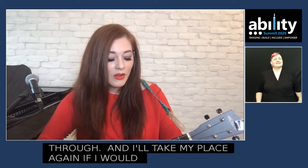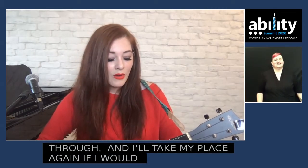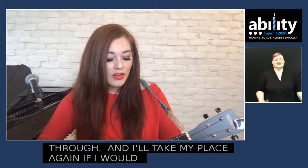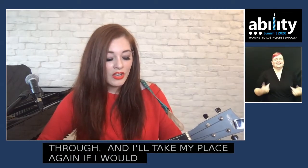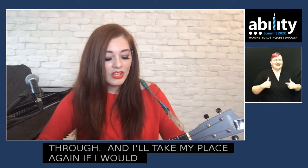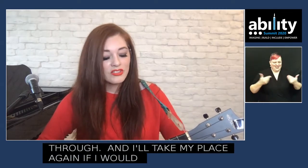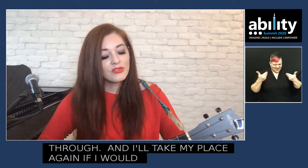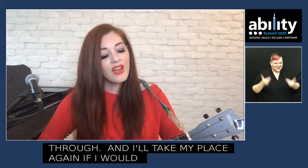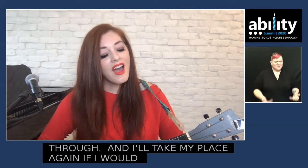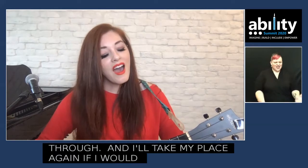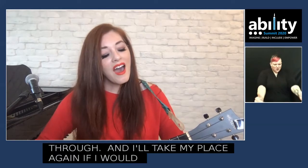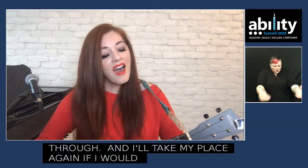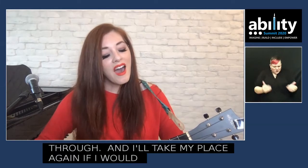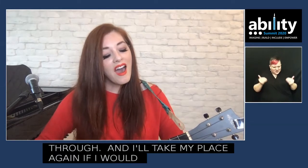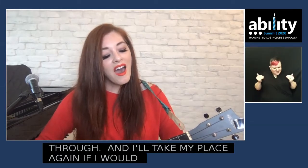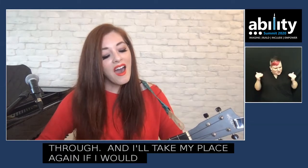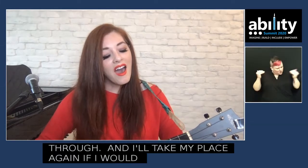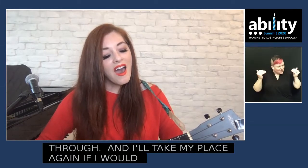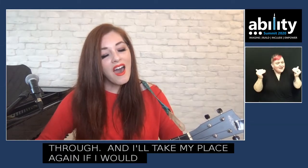If I would try.